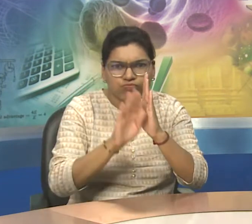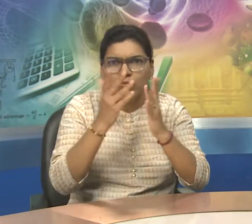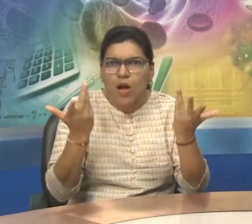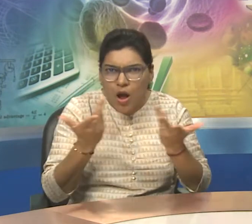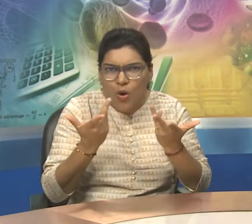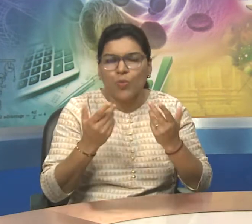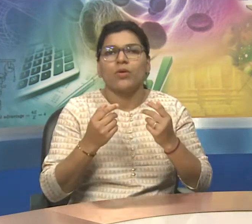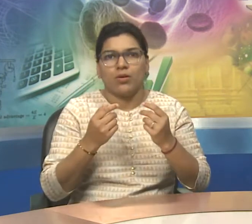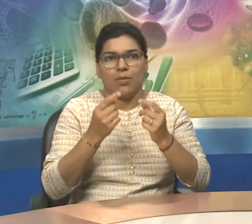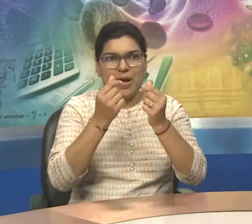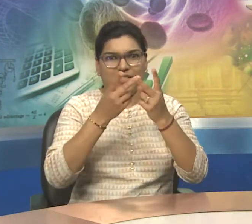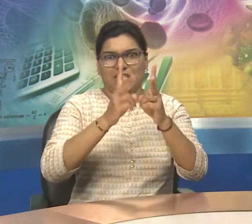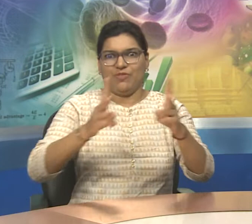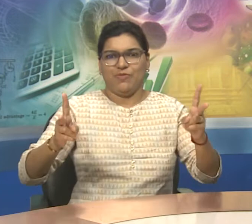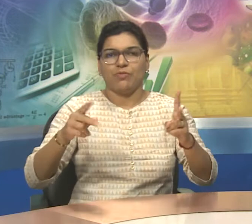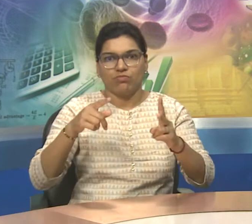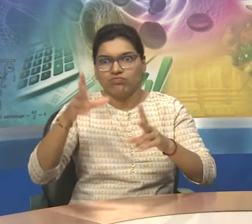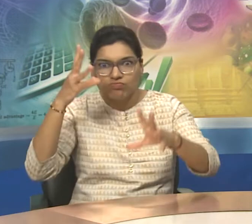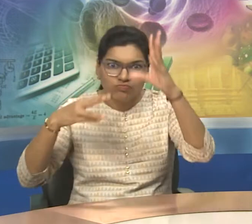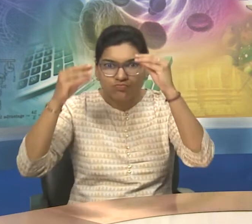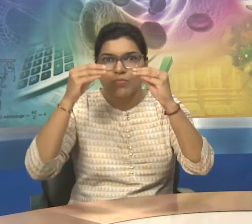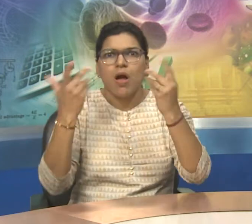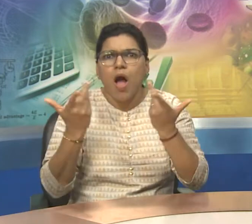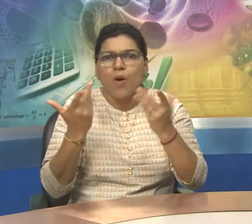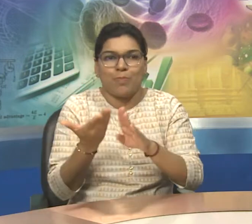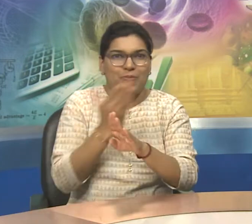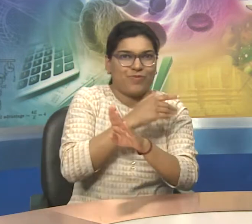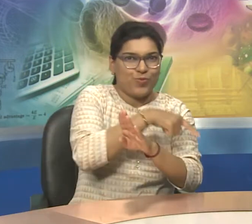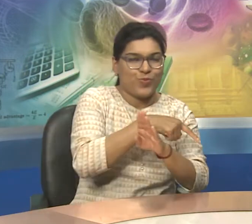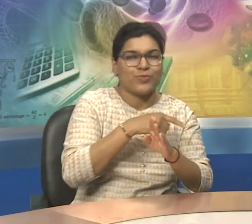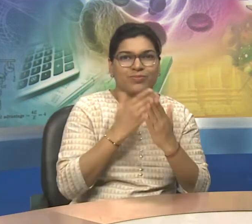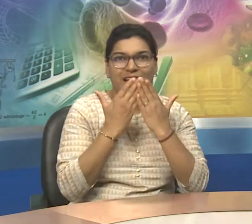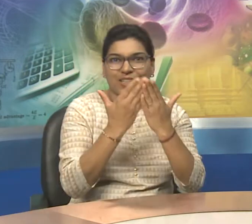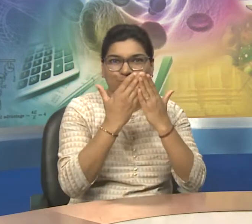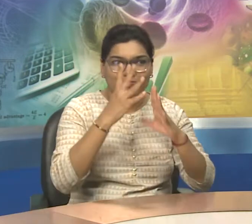How economy goes up and down and the different aspect of society